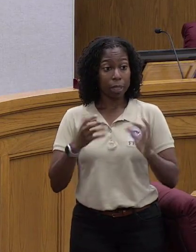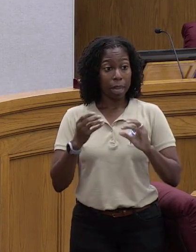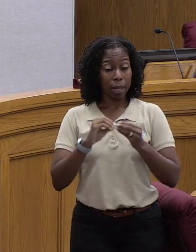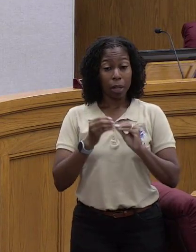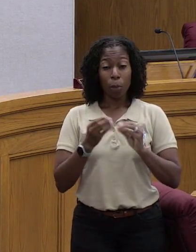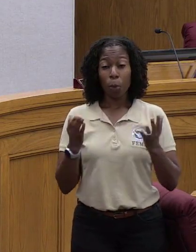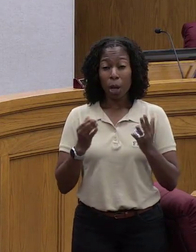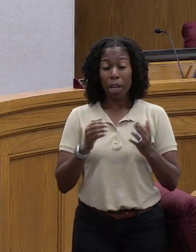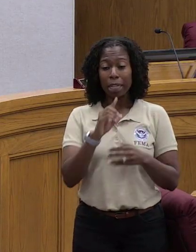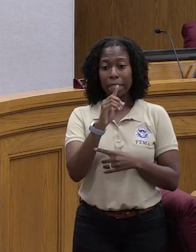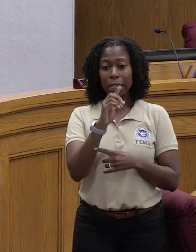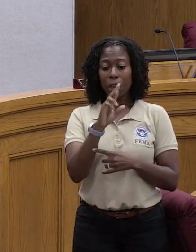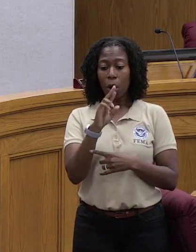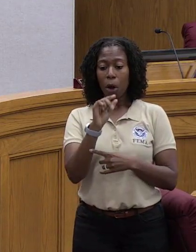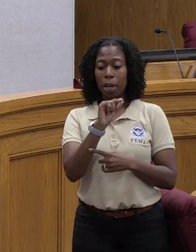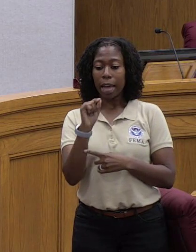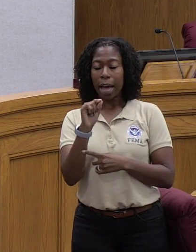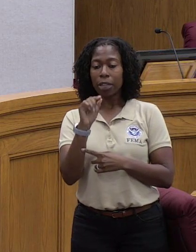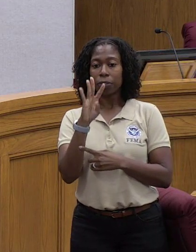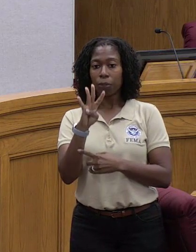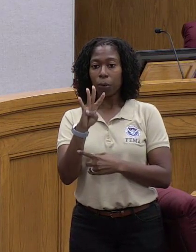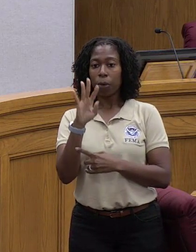is